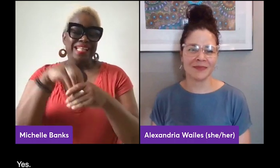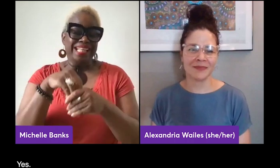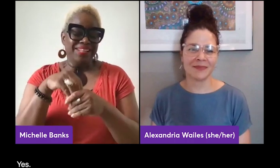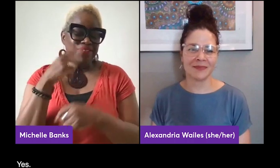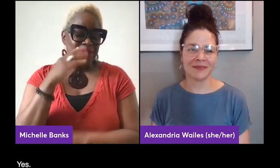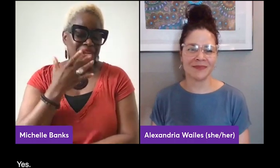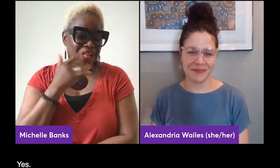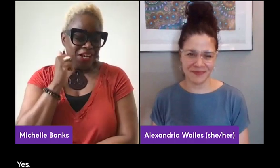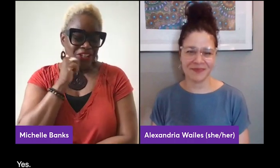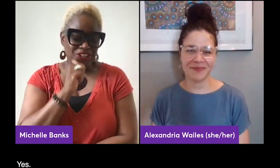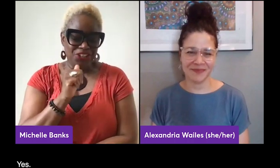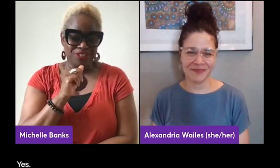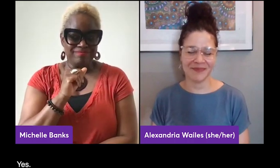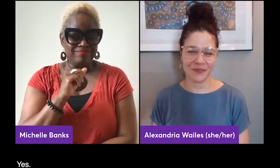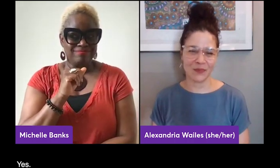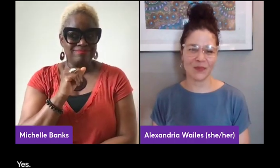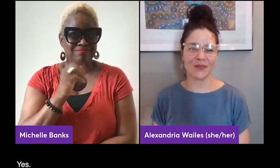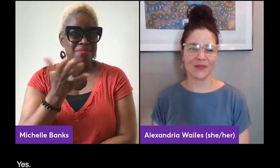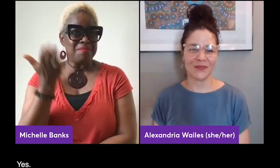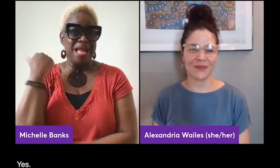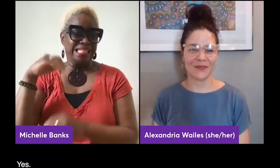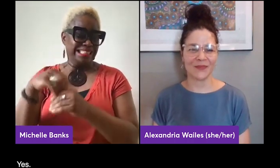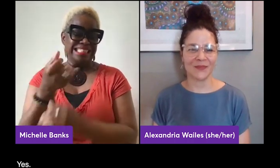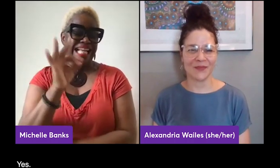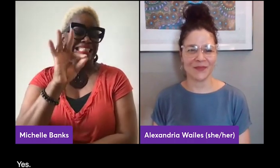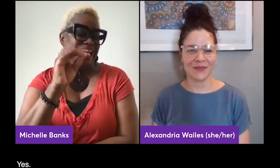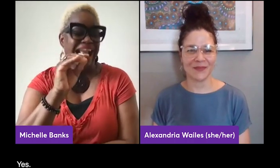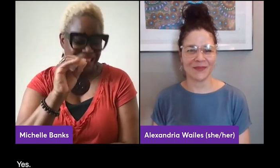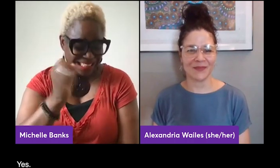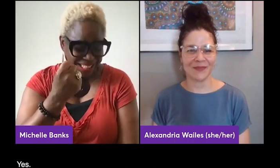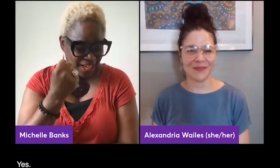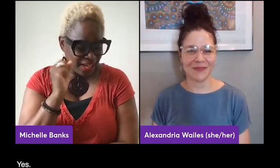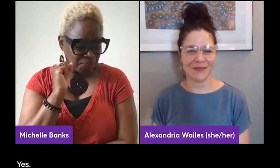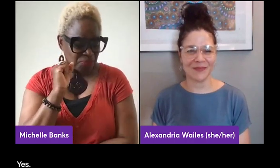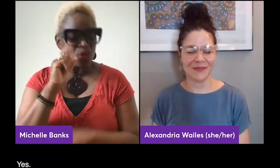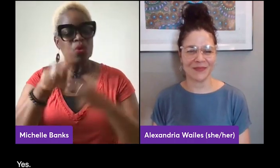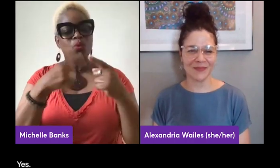I was in For Colored Girls back in the 90s,